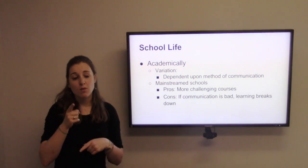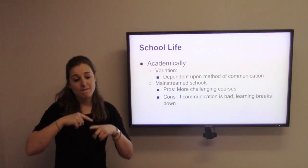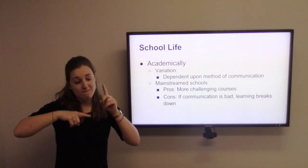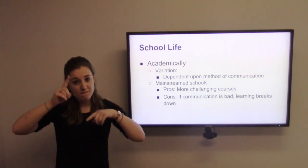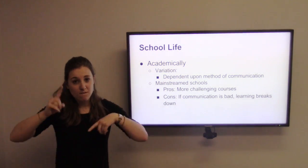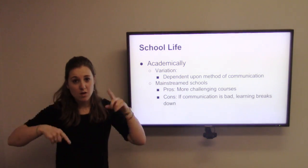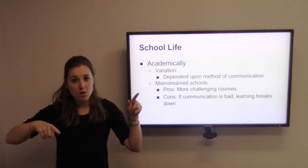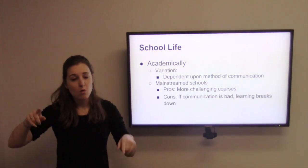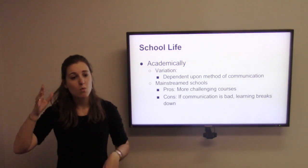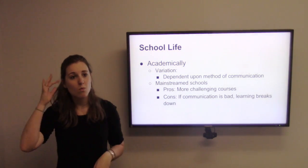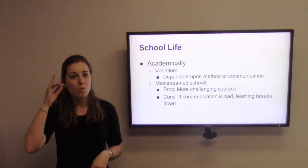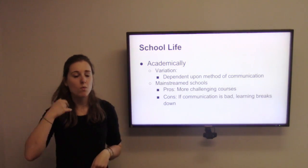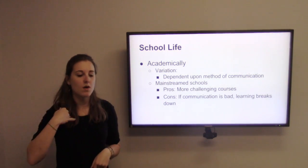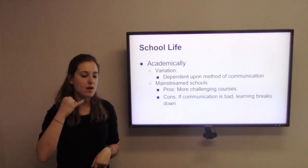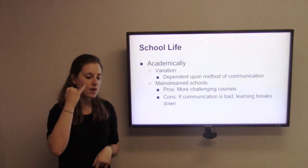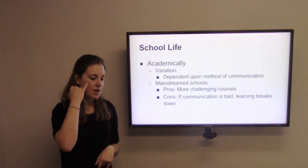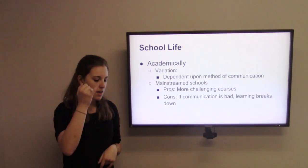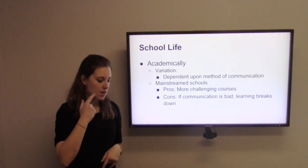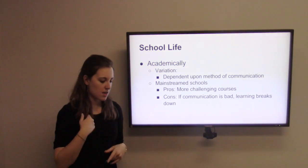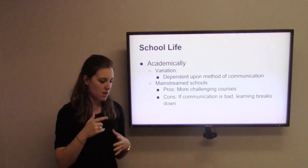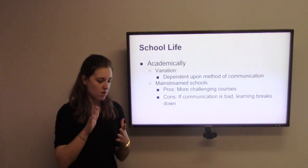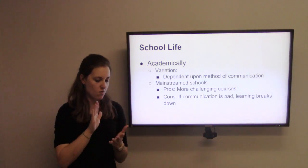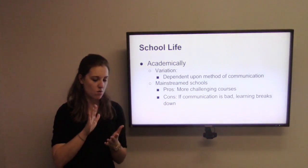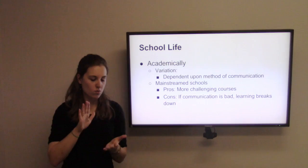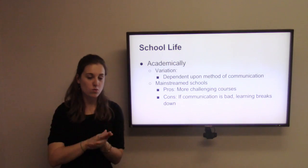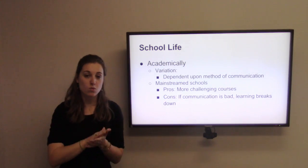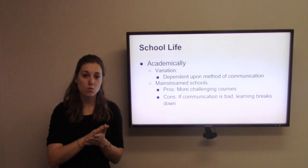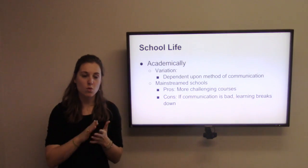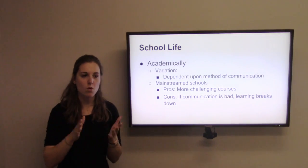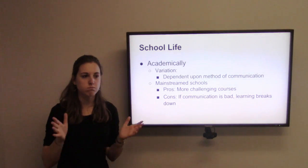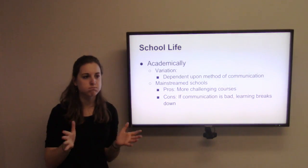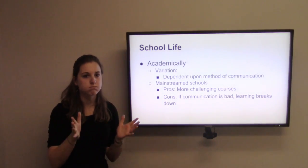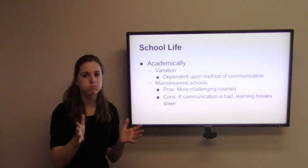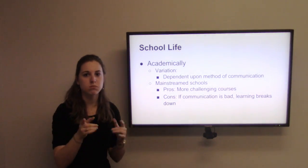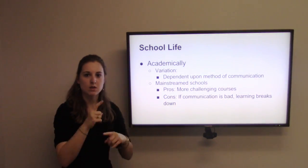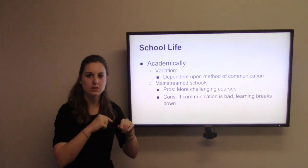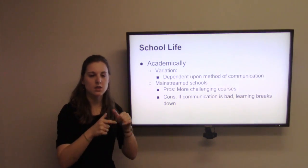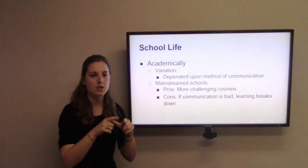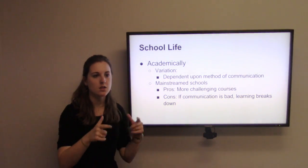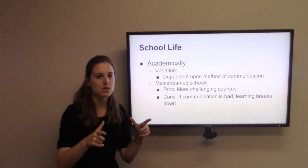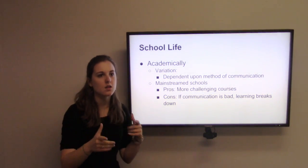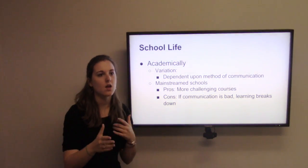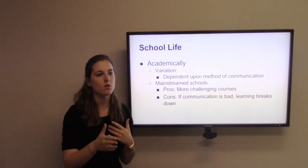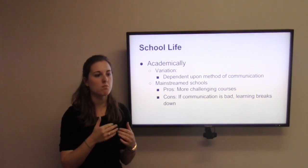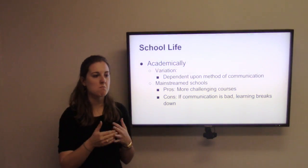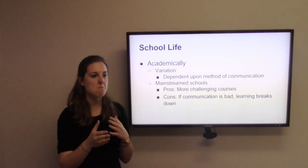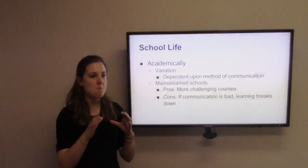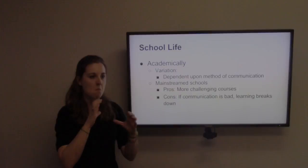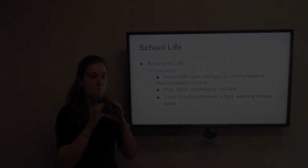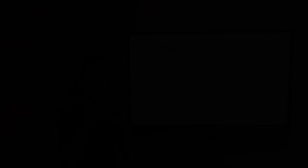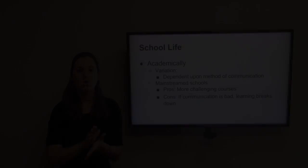well. There's a variation. If the school promotes sign language, they tend to do better.